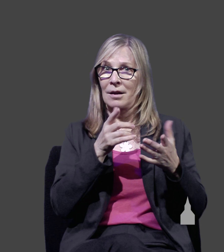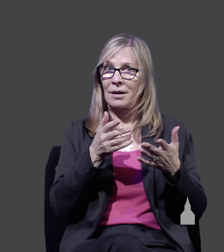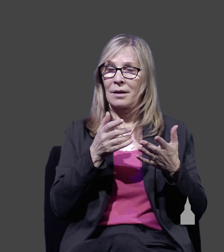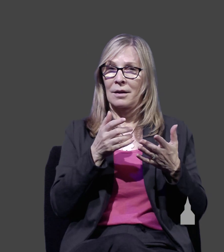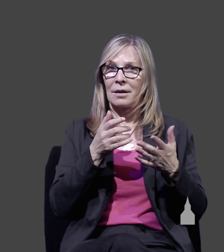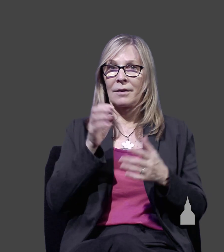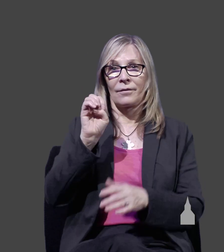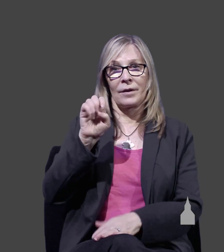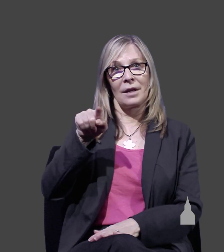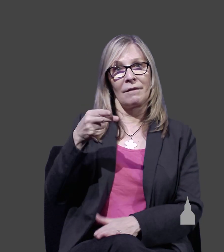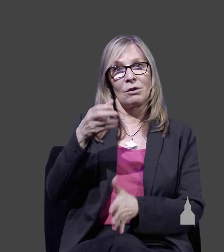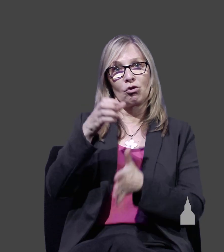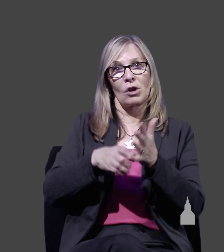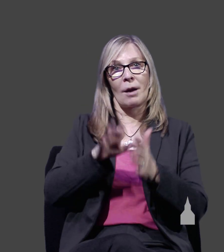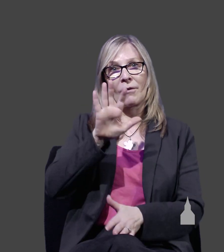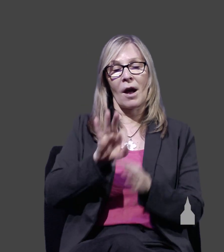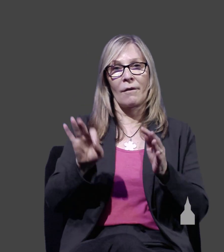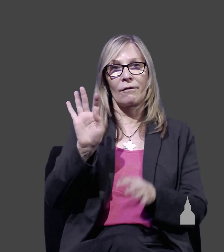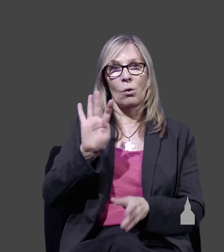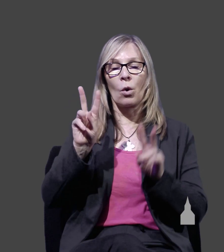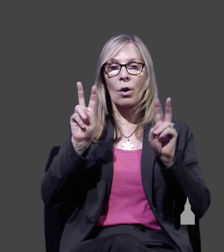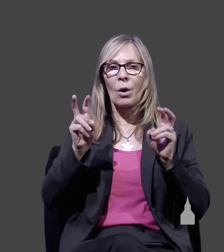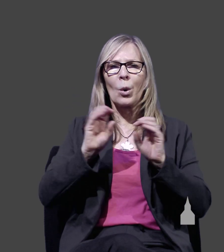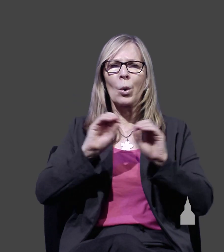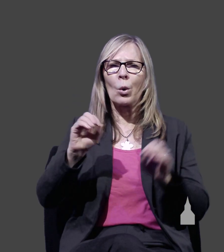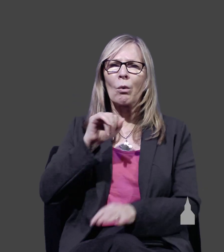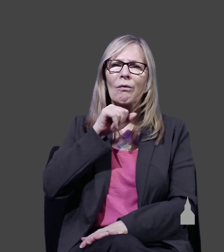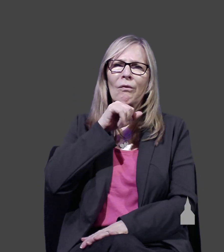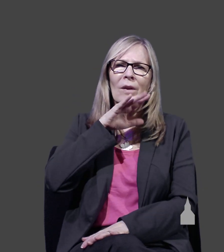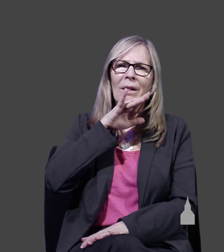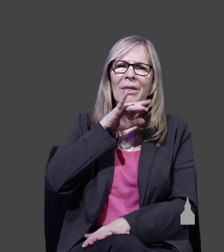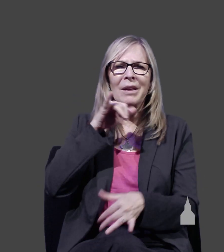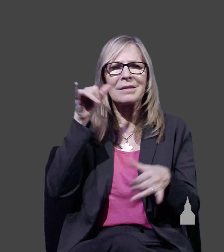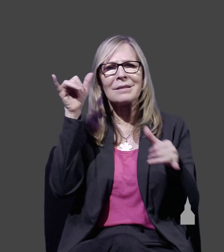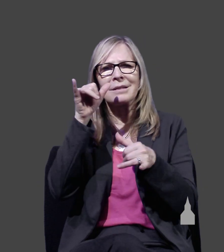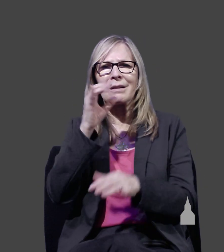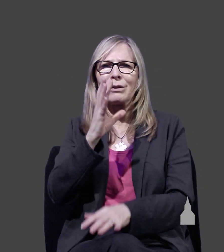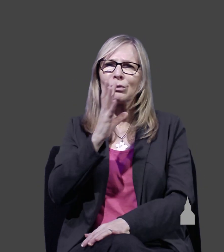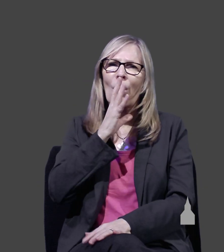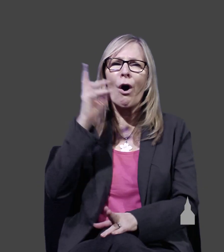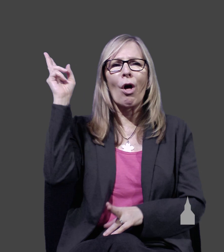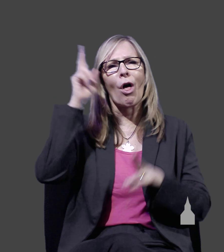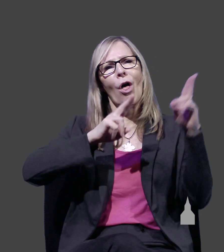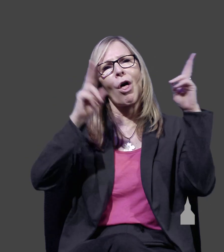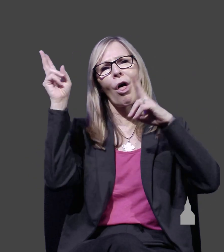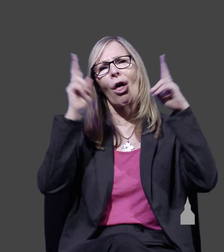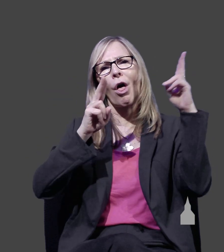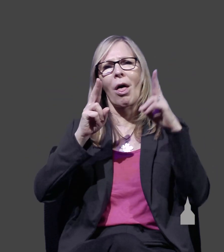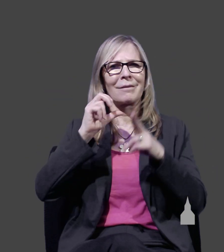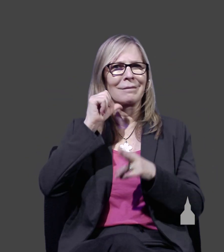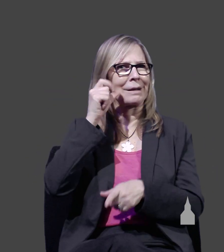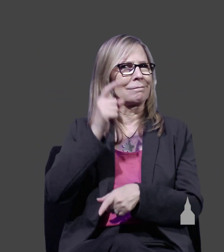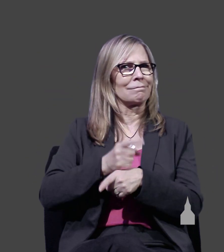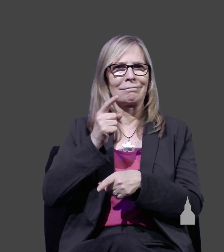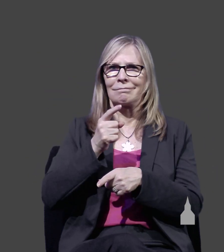Ephesians 5, beginning of verse 4, and there must be no filthiness and silly talk or coarse jesting which are not